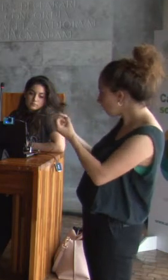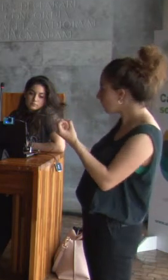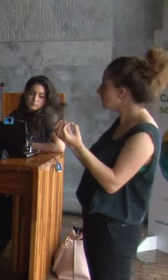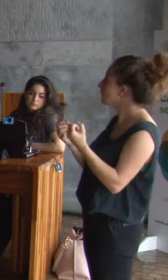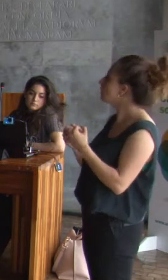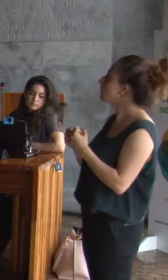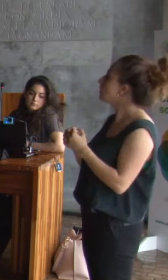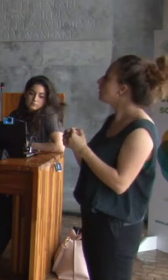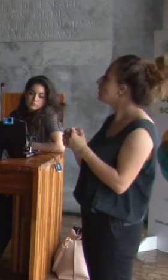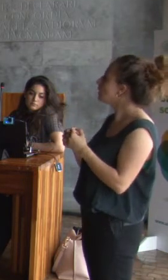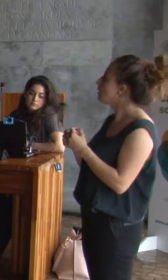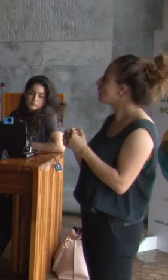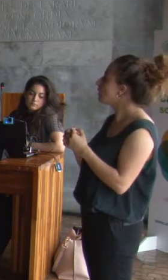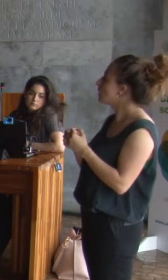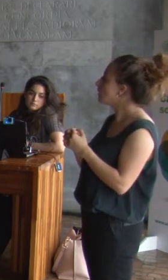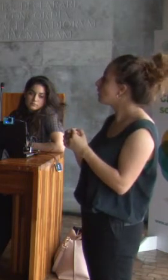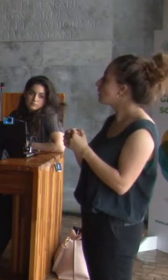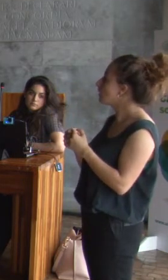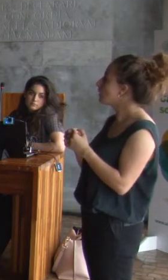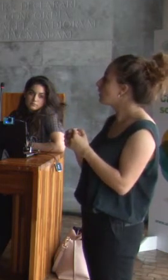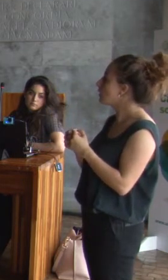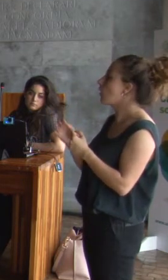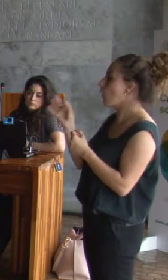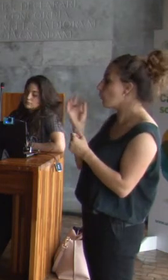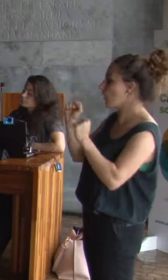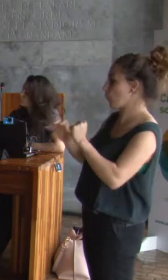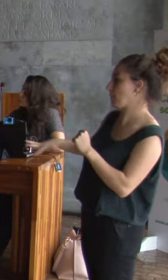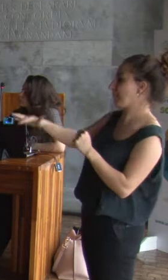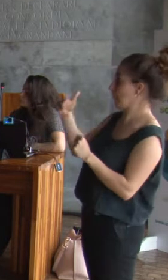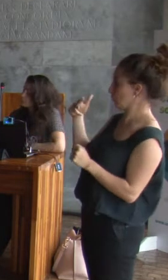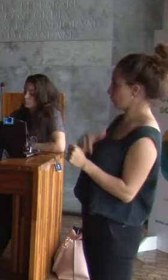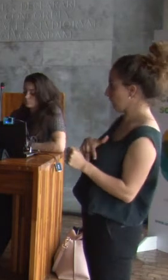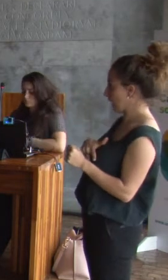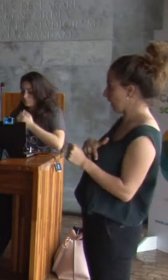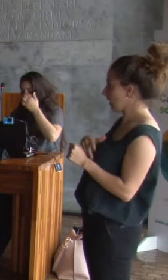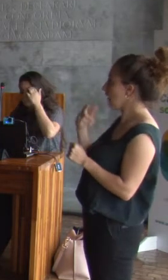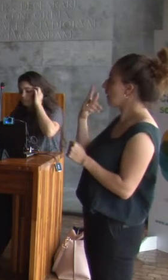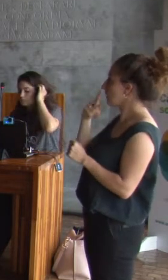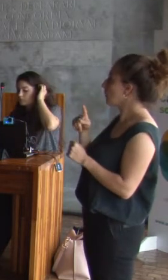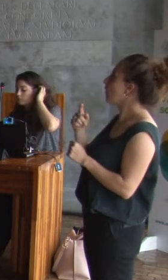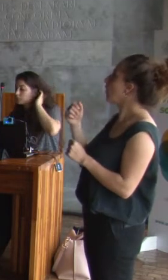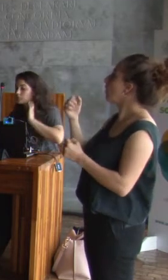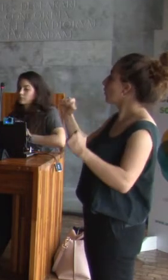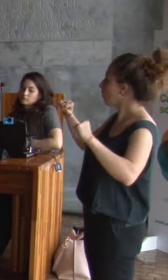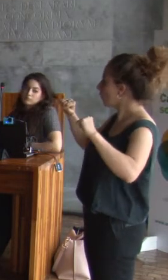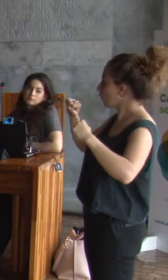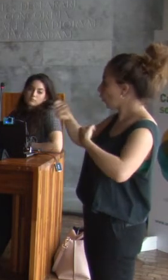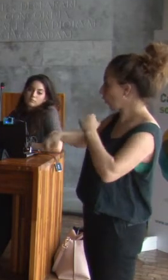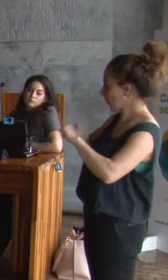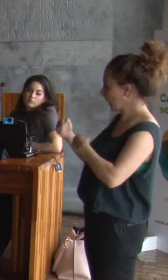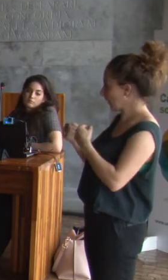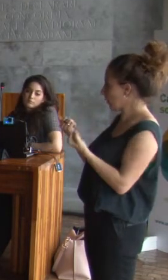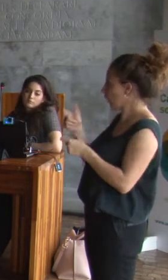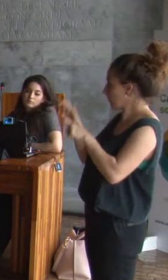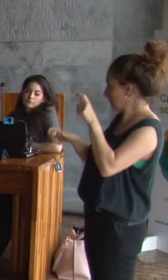And then an important component of the environment is the social environment. So people's overt and covert behaviors